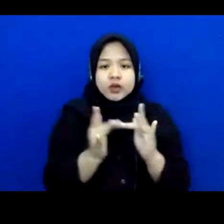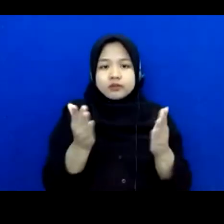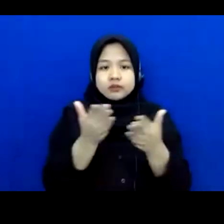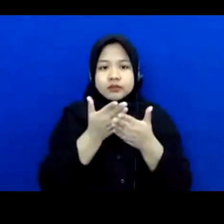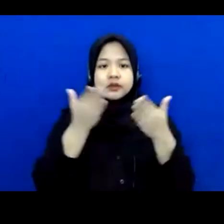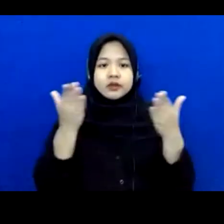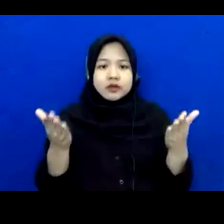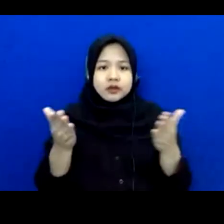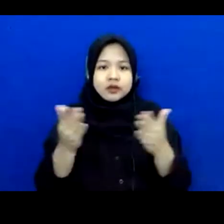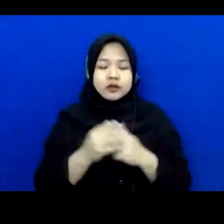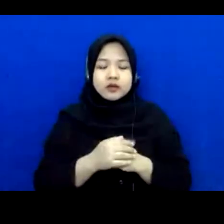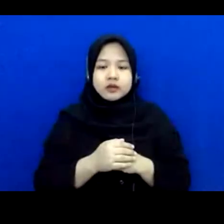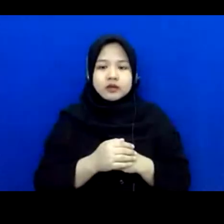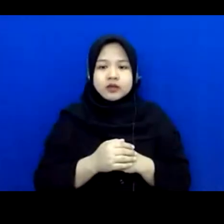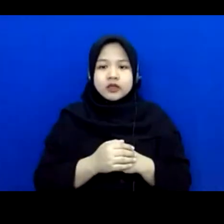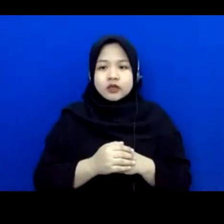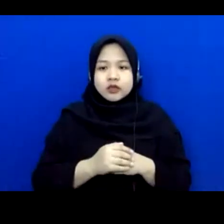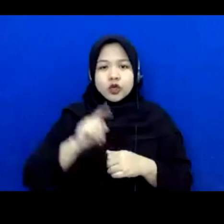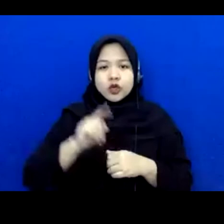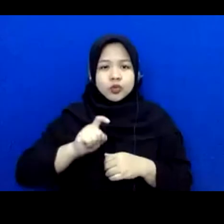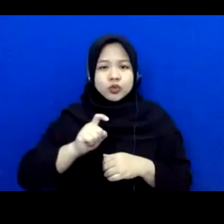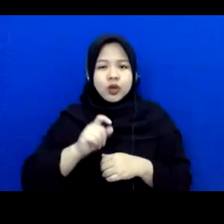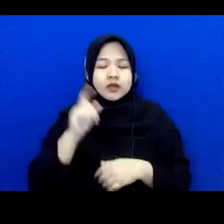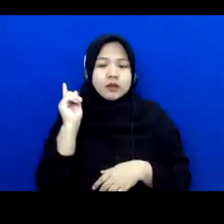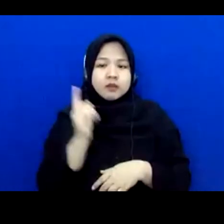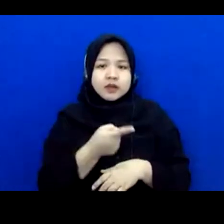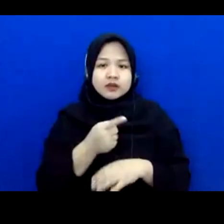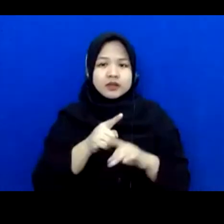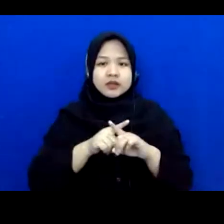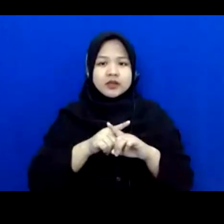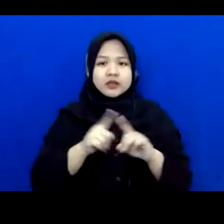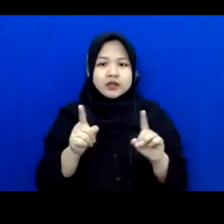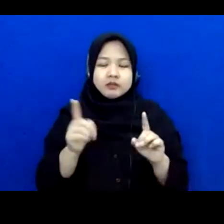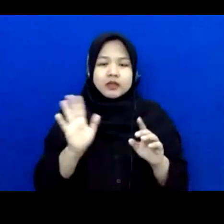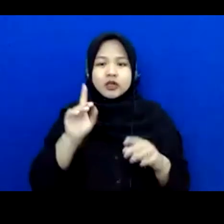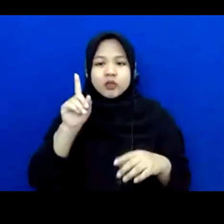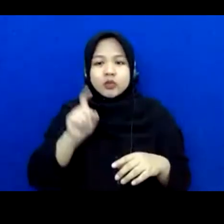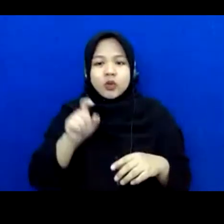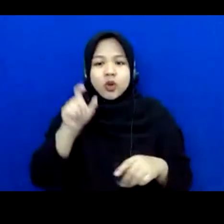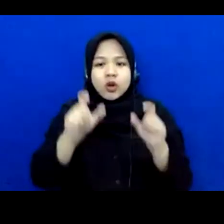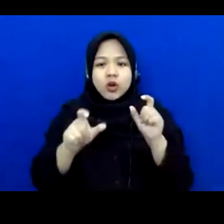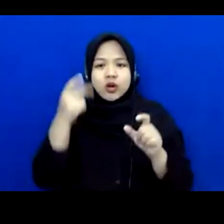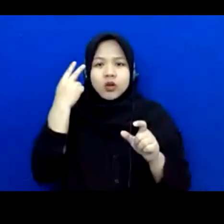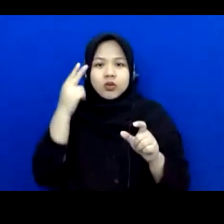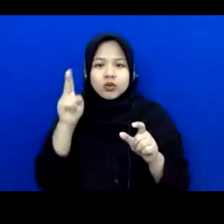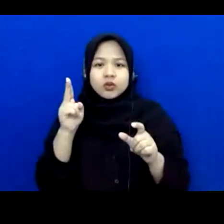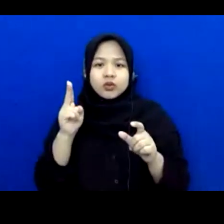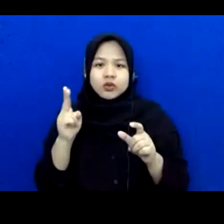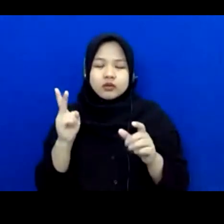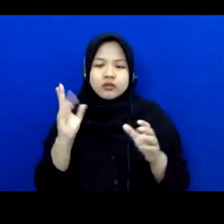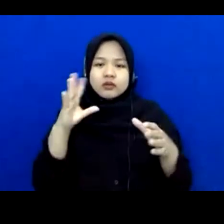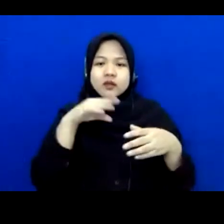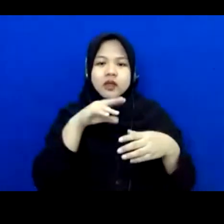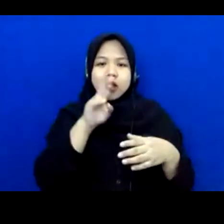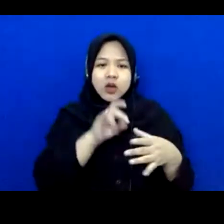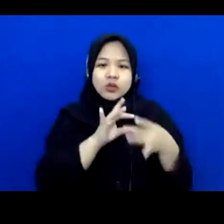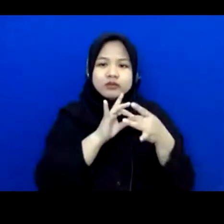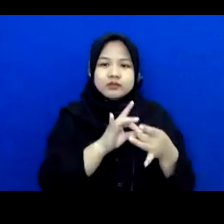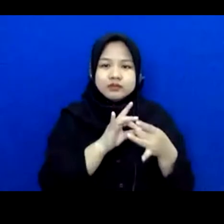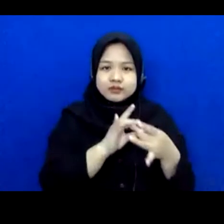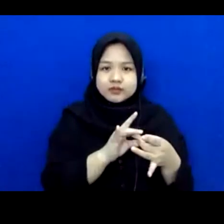know. The need is real, but it does require people to step up in partnership to meet those